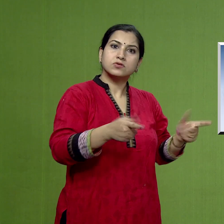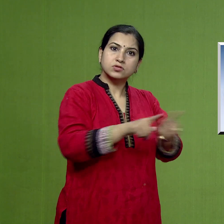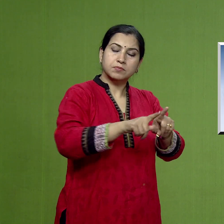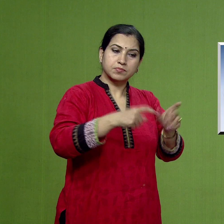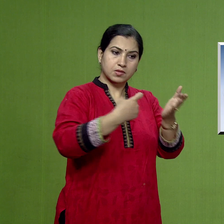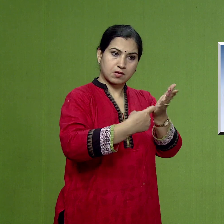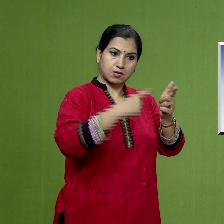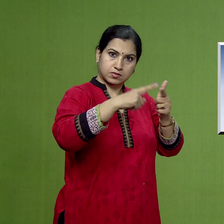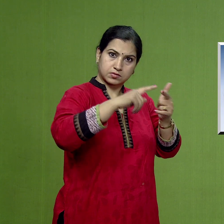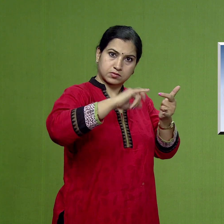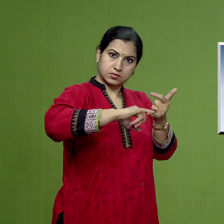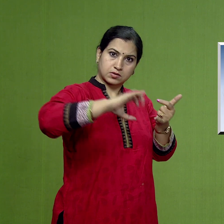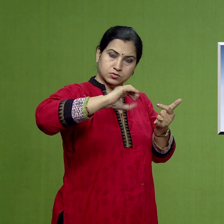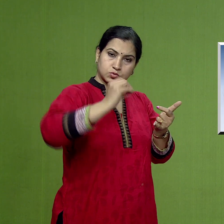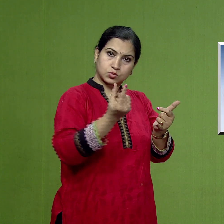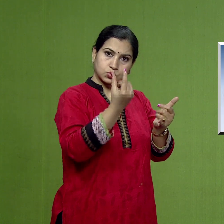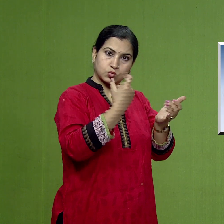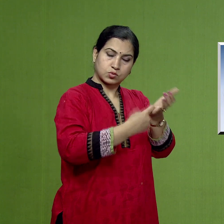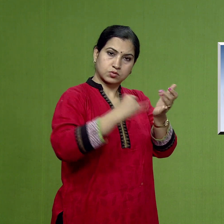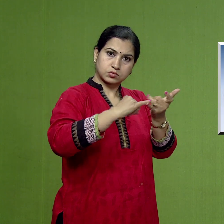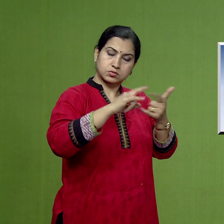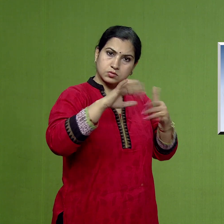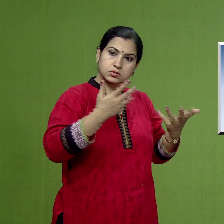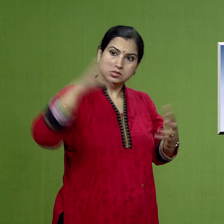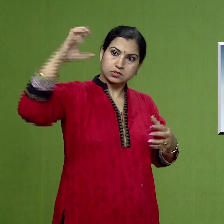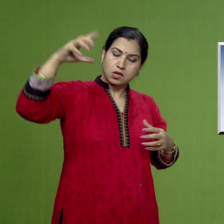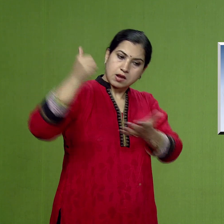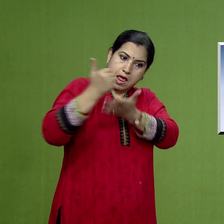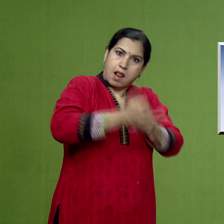sun, its exact distance from the earth,